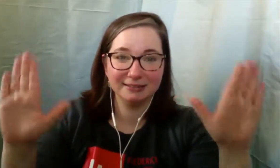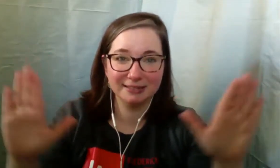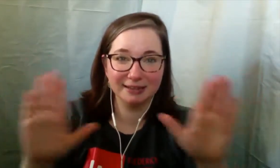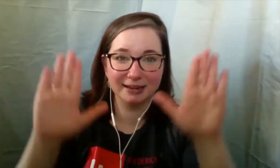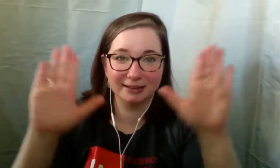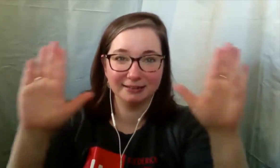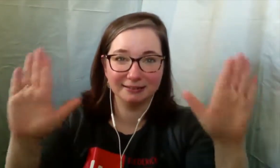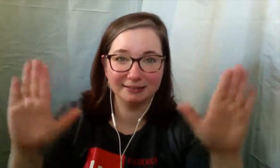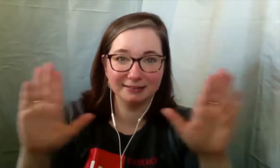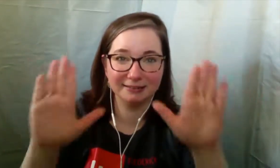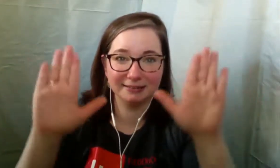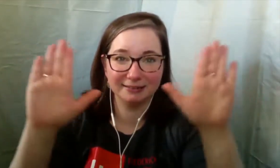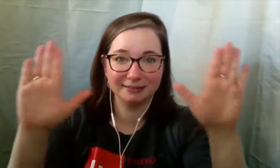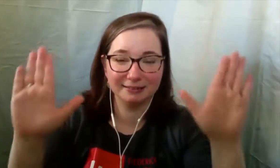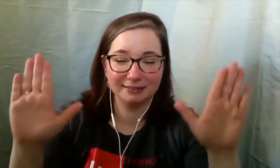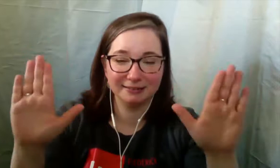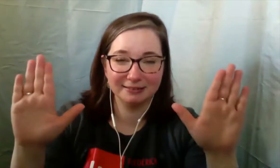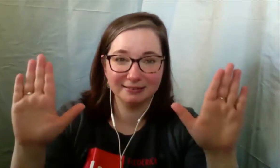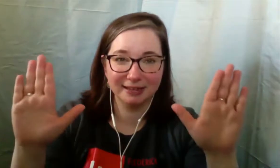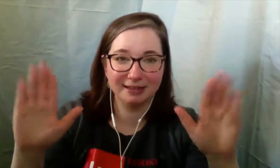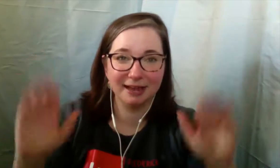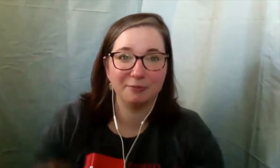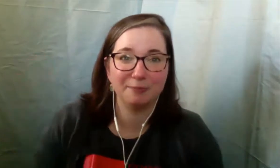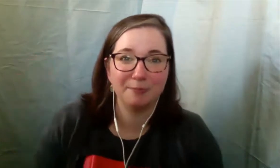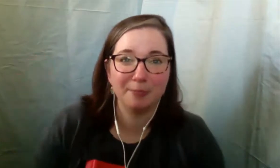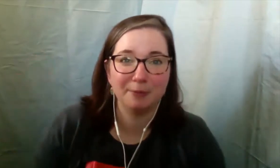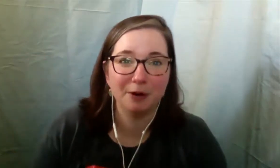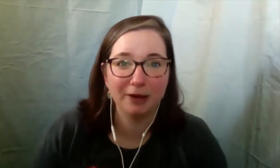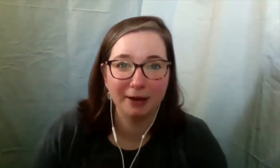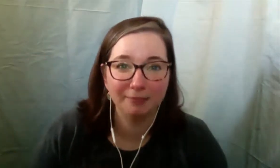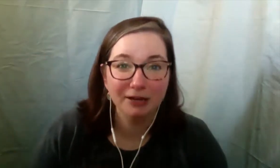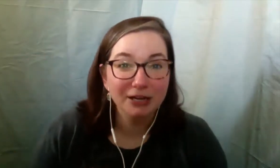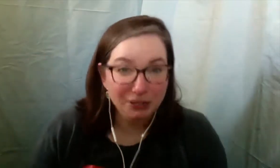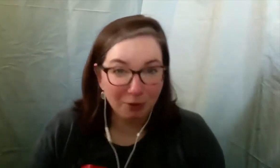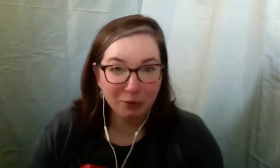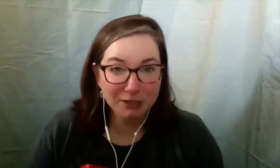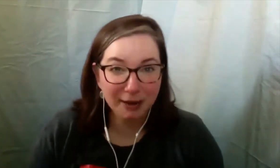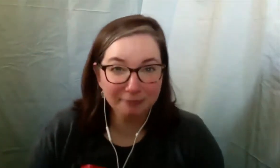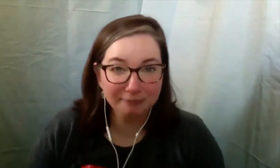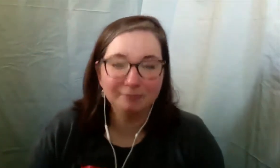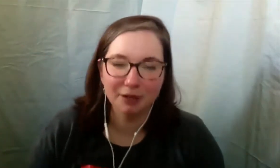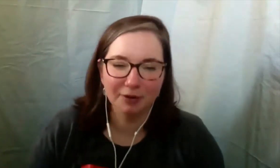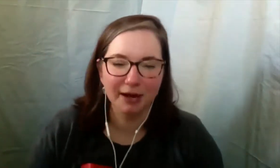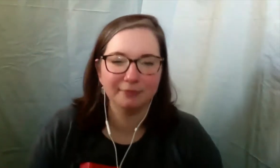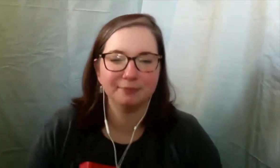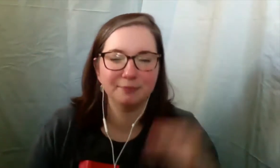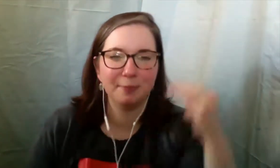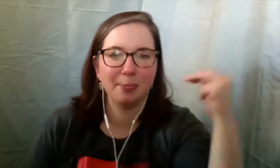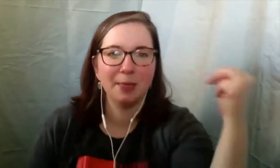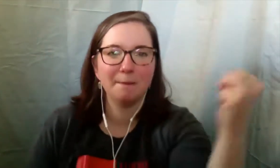Sunday. Like that. Okay. One more time. Okay.